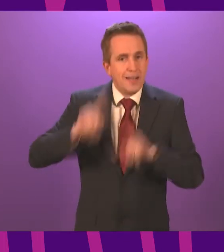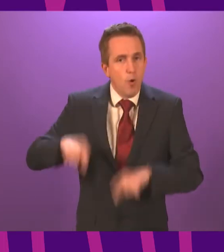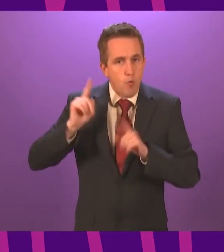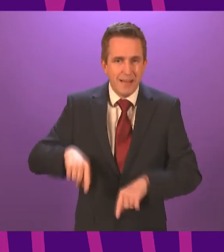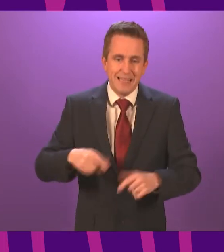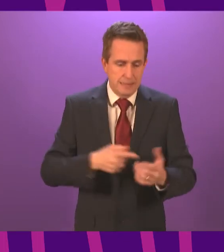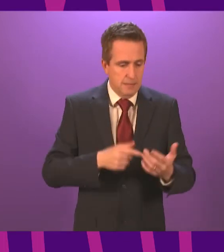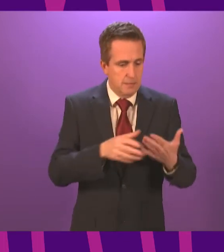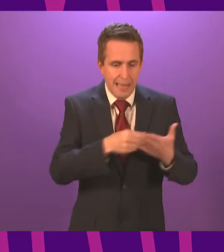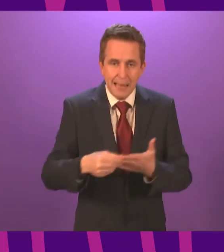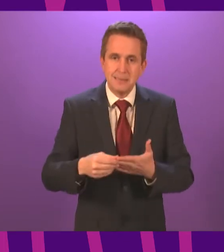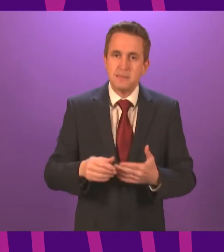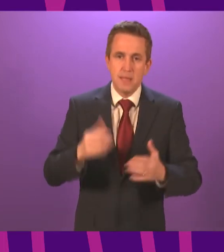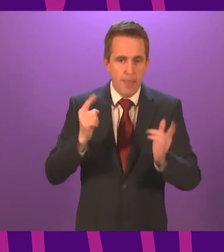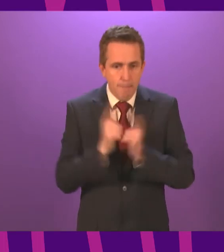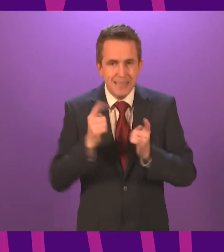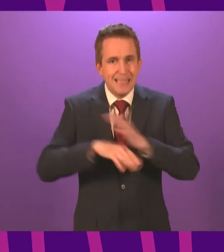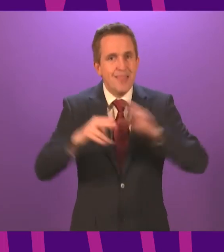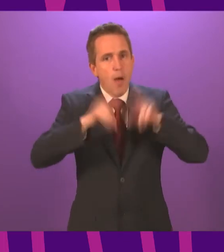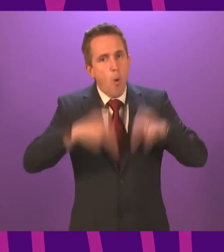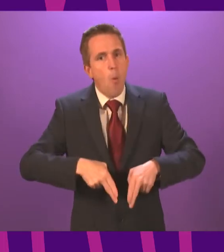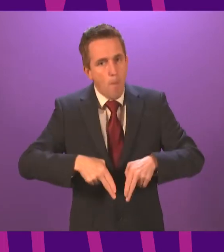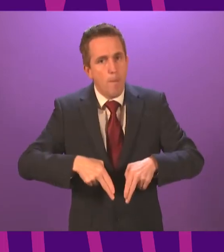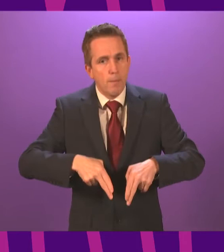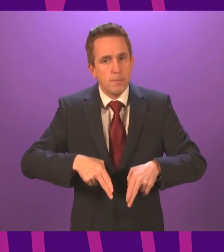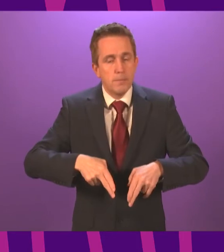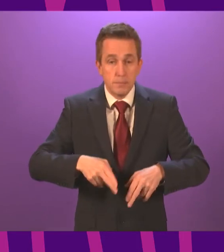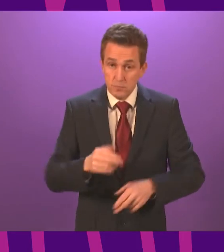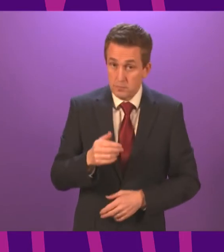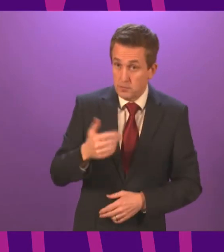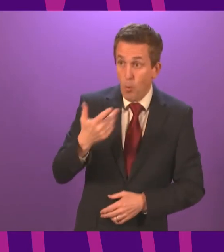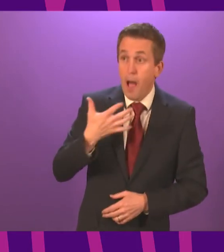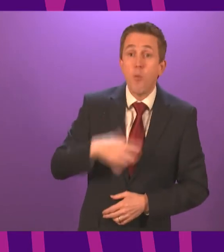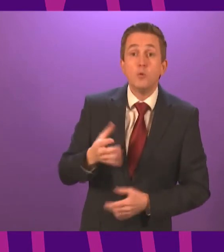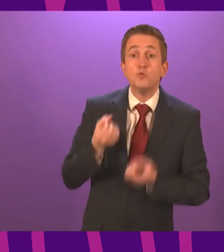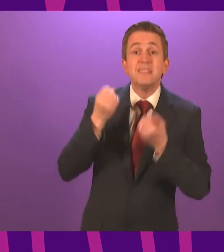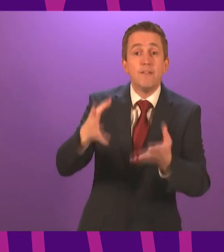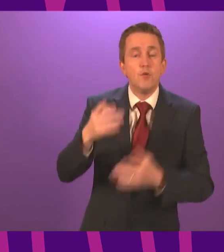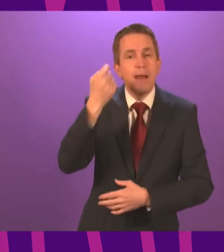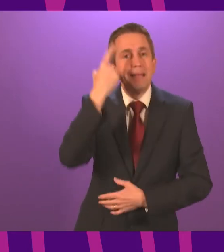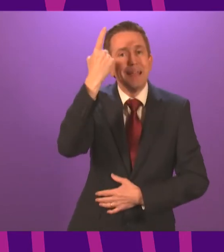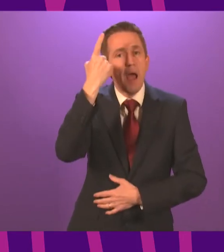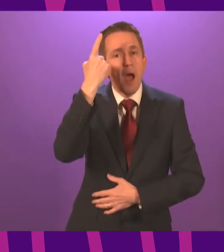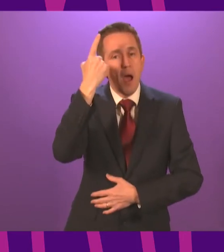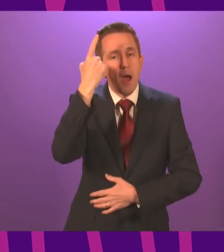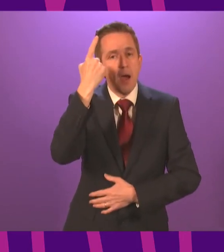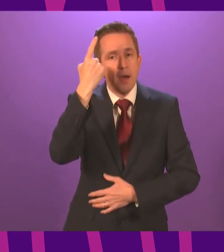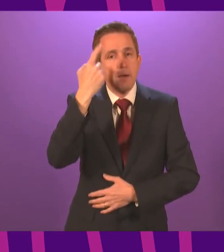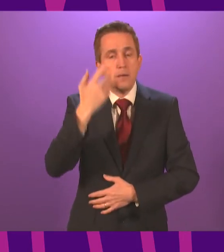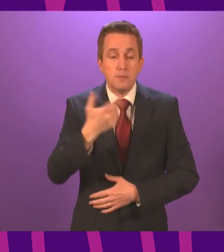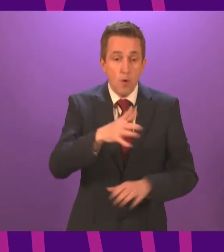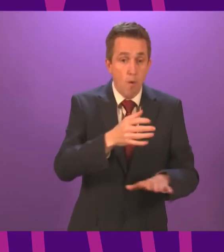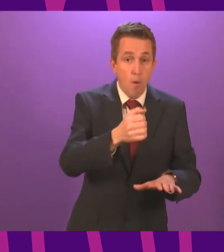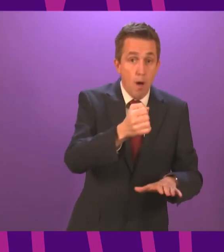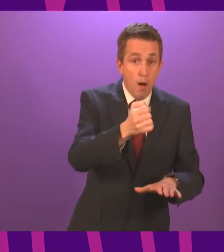meeting inside homes. So I have one suggestion that I want the government to consider today. Whether regulated